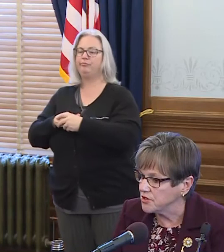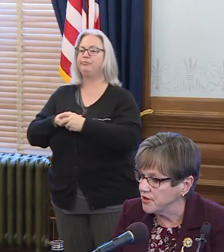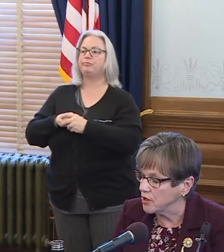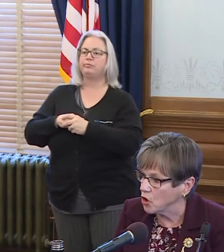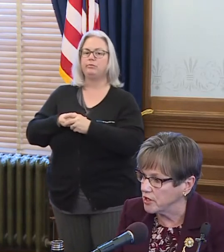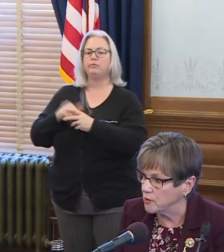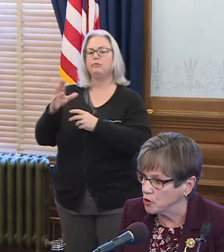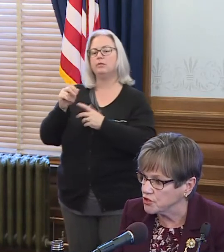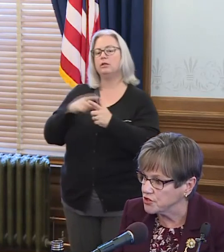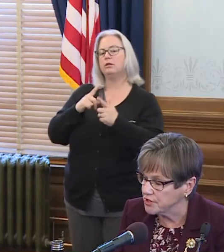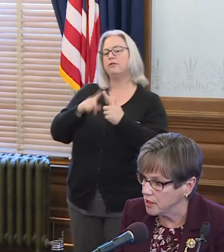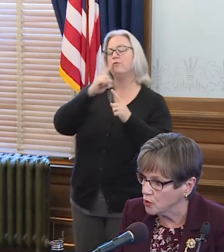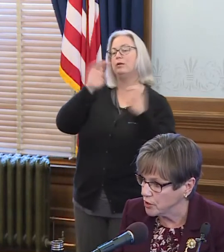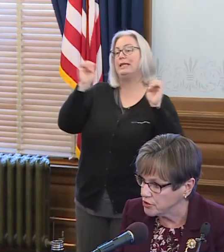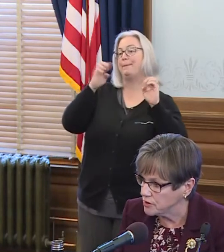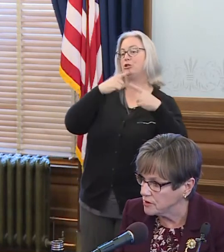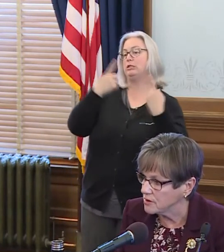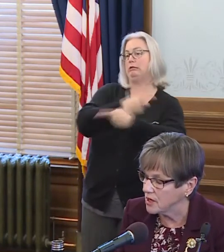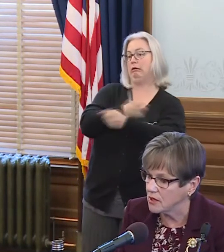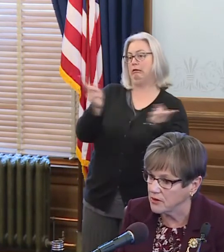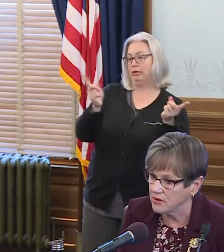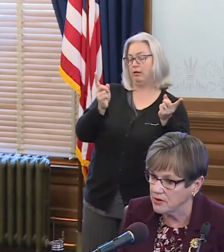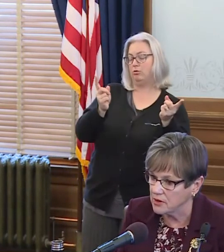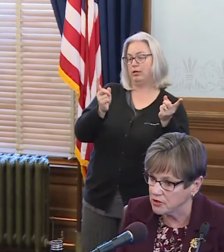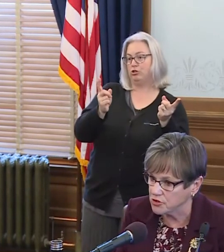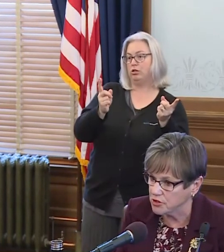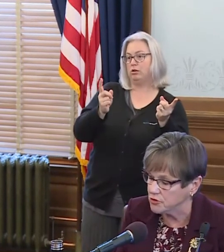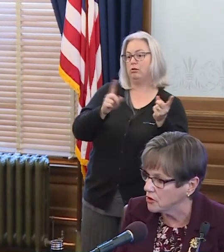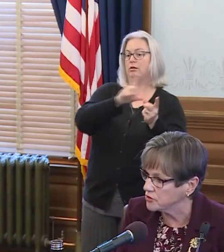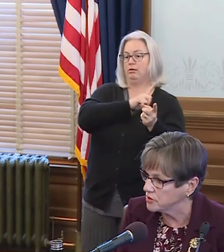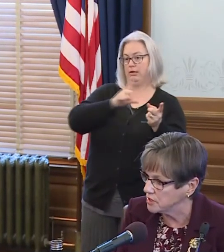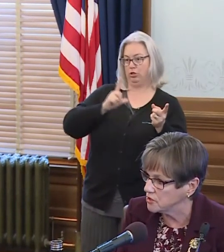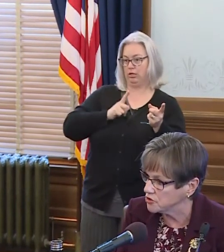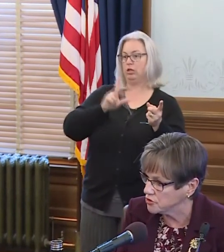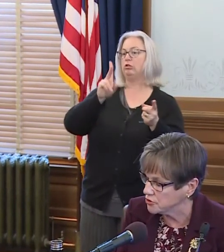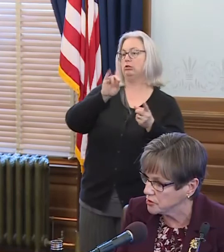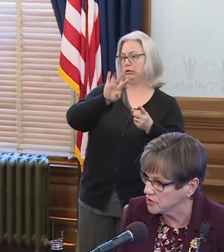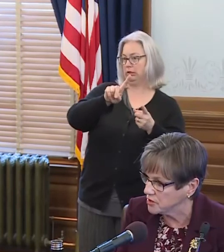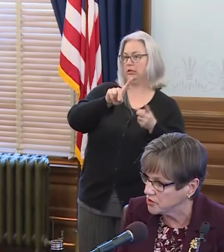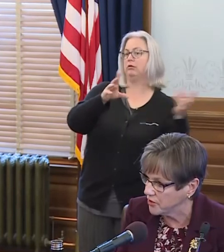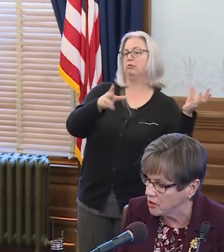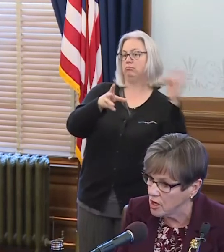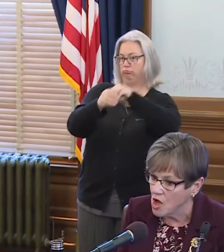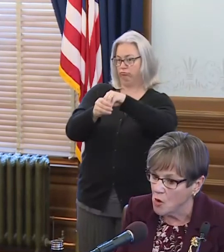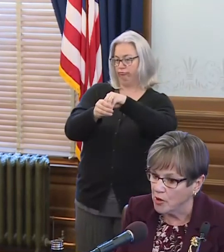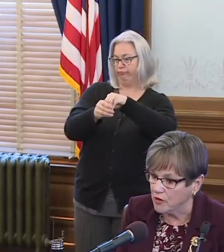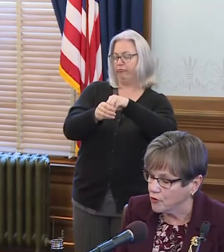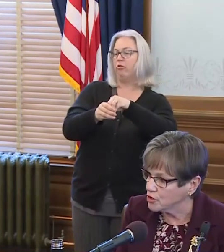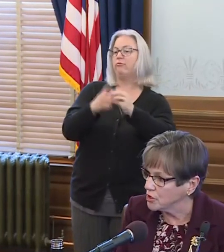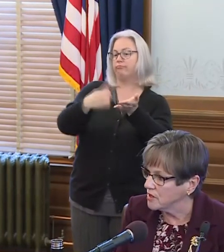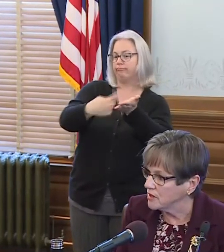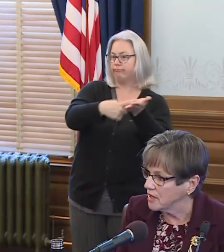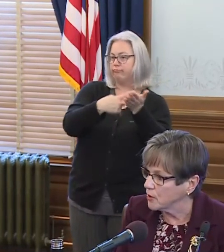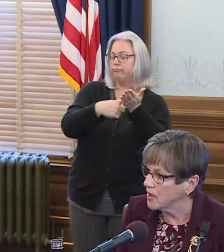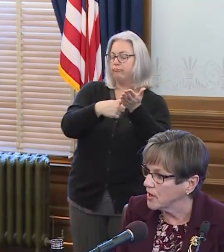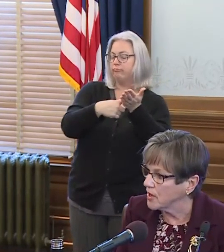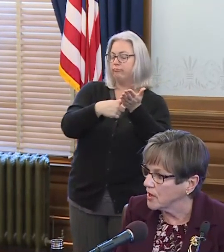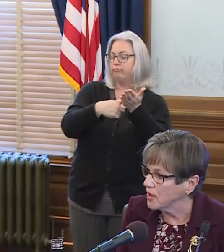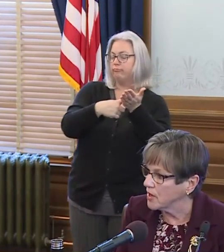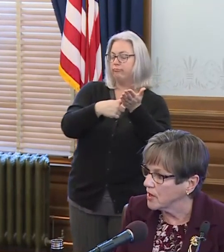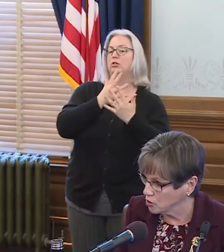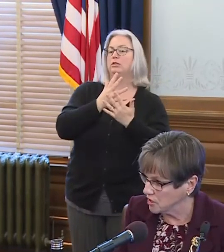And then on the emergency declaration, the legislature also did insert themselves in there, but unfortunately, they would have